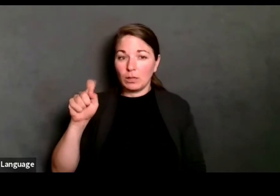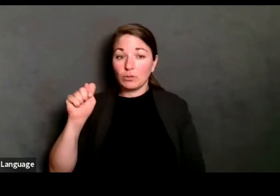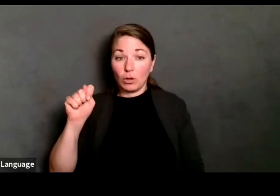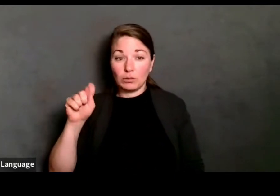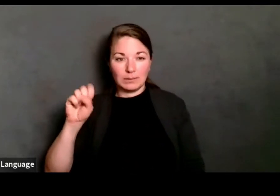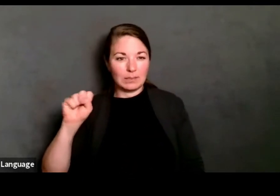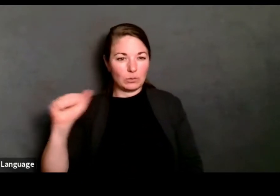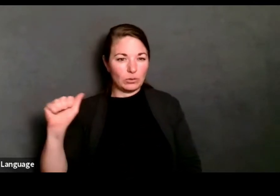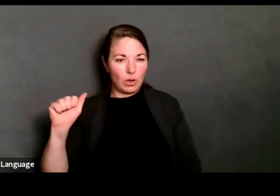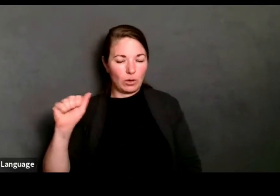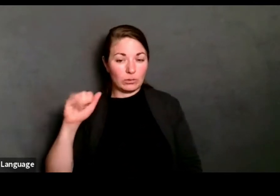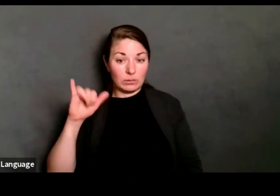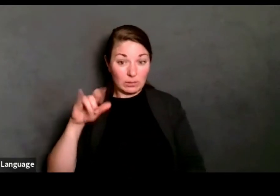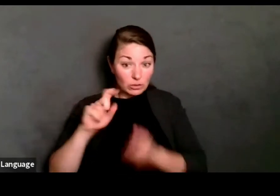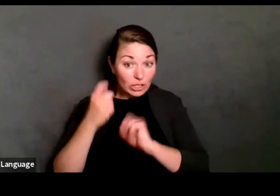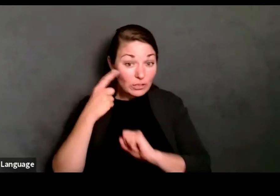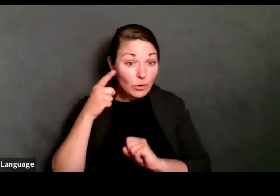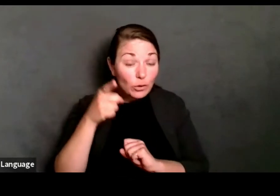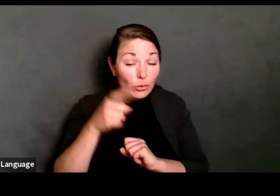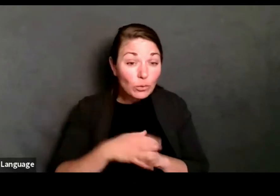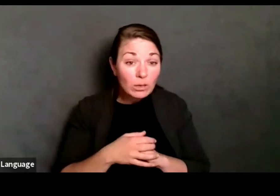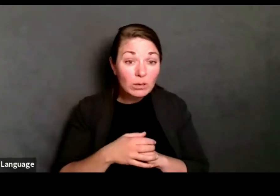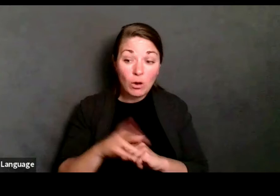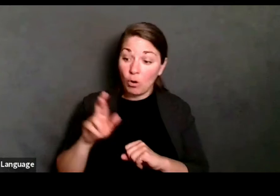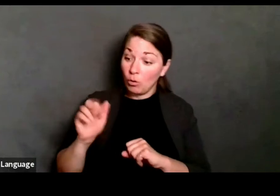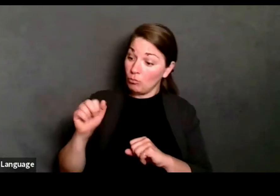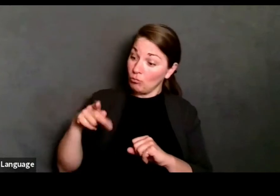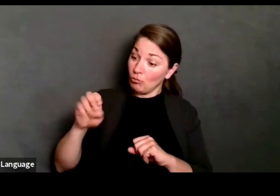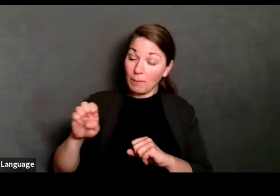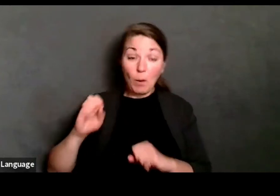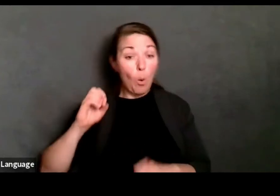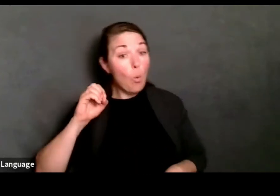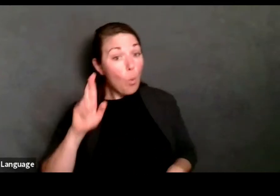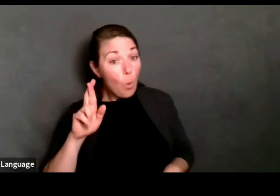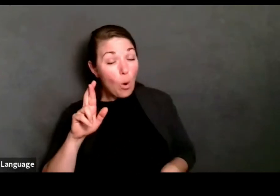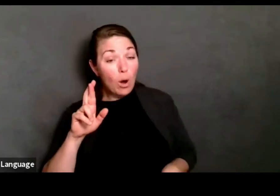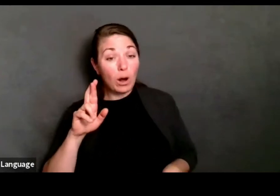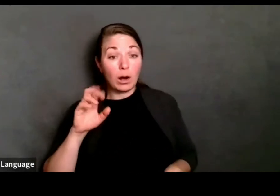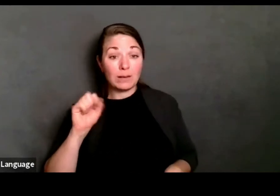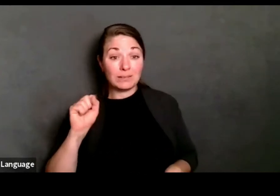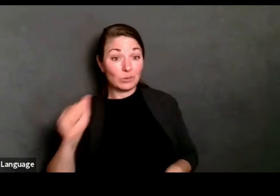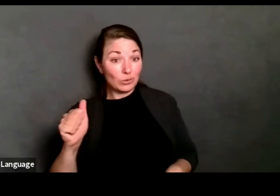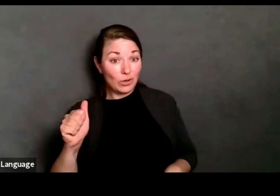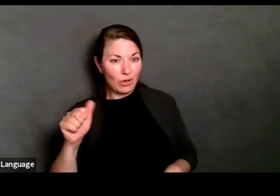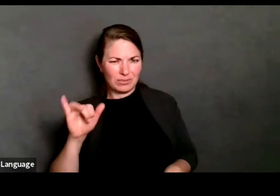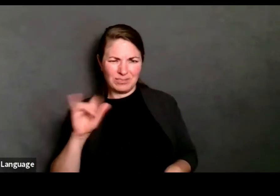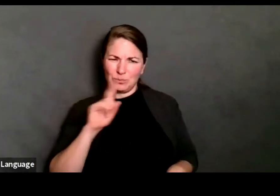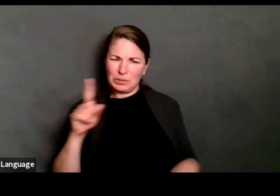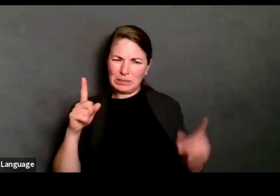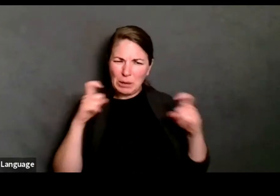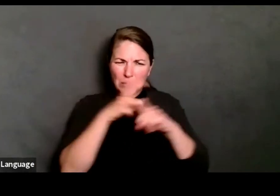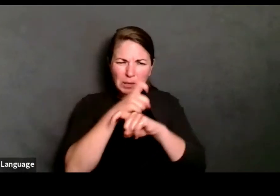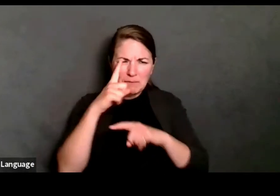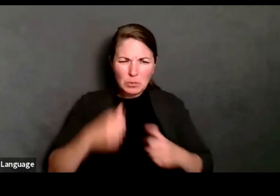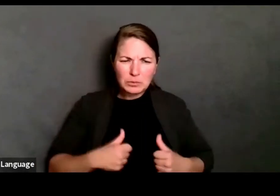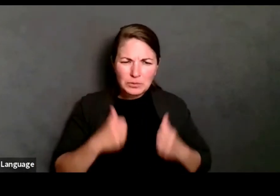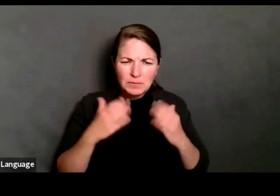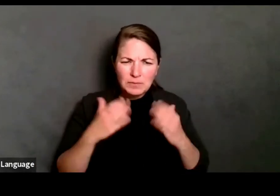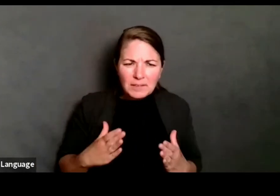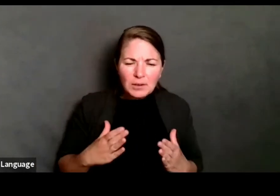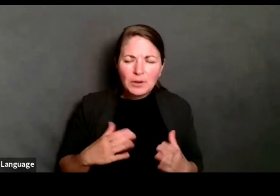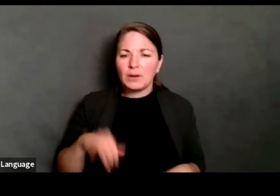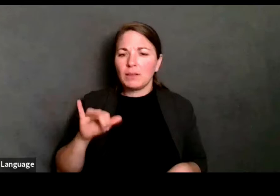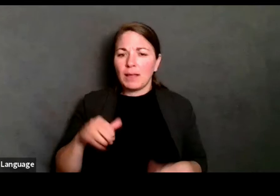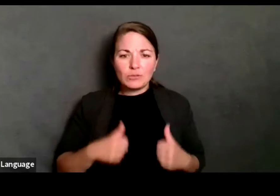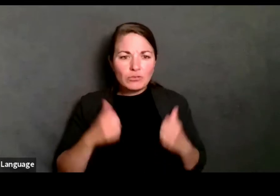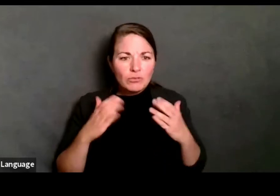you? Thinking about rape versus sexual assault can often be really complicated for a survivor who,